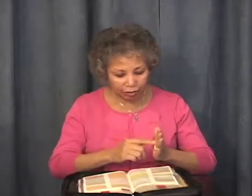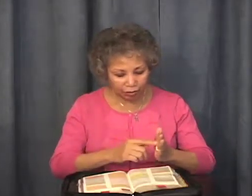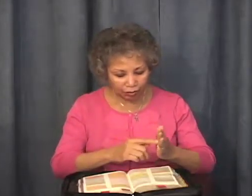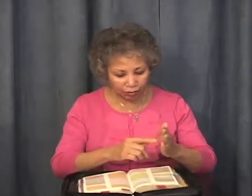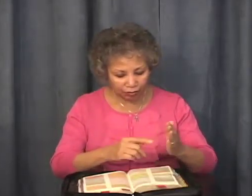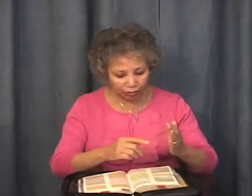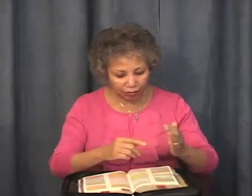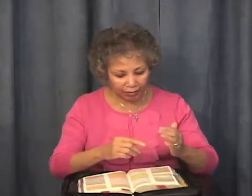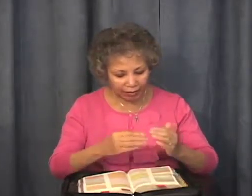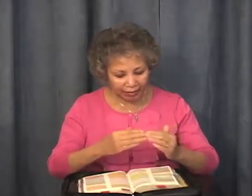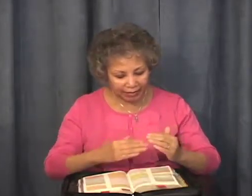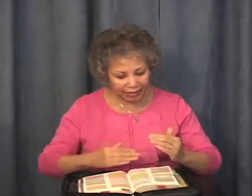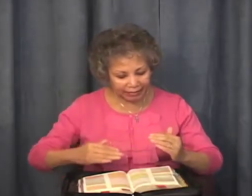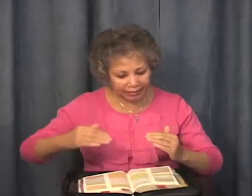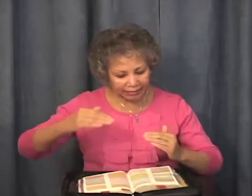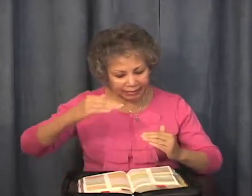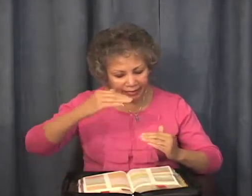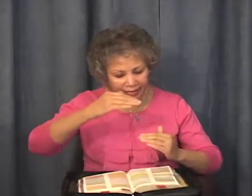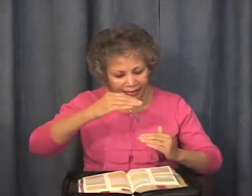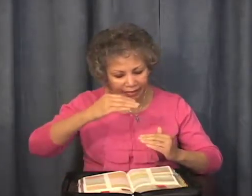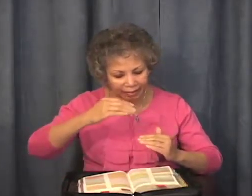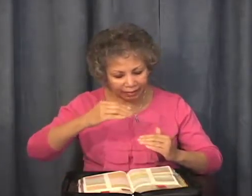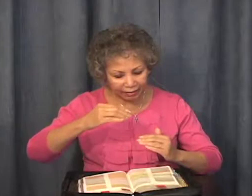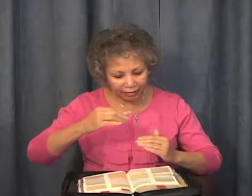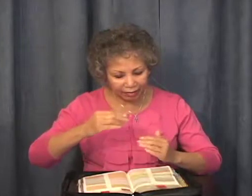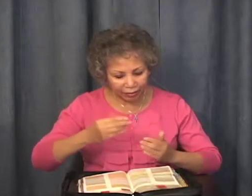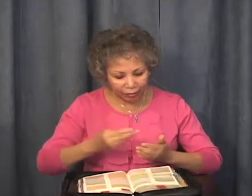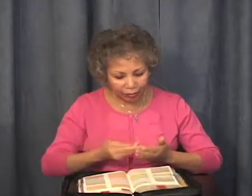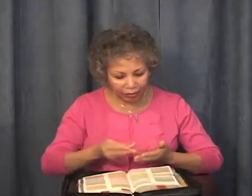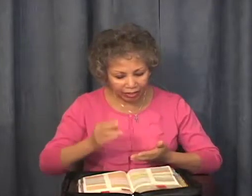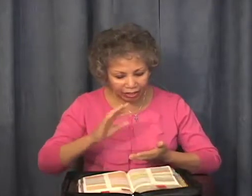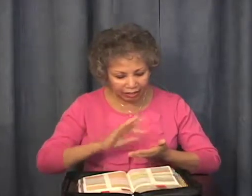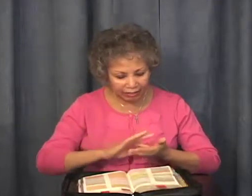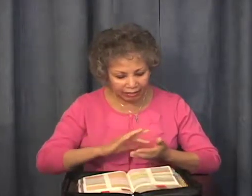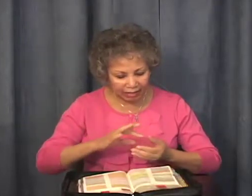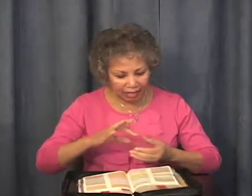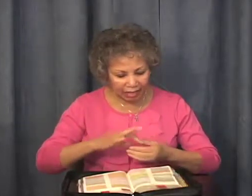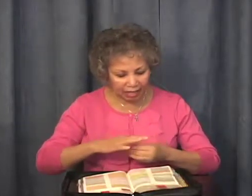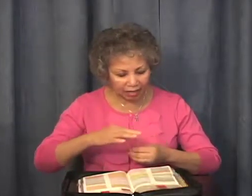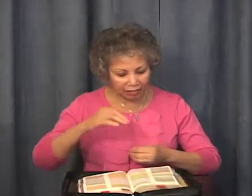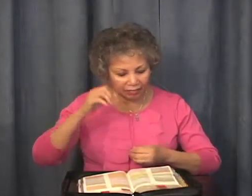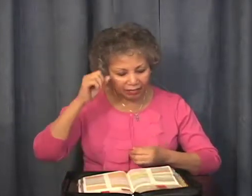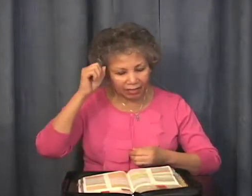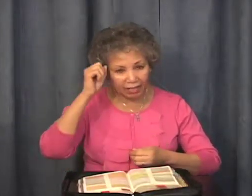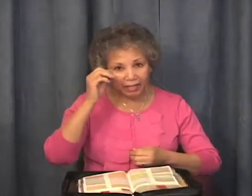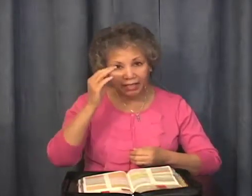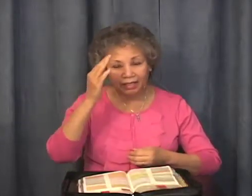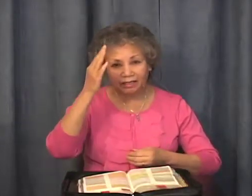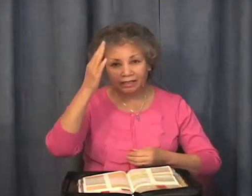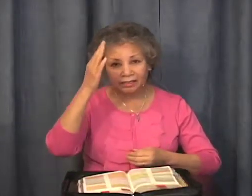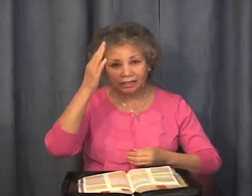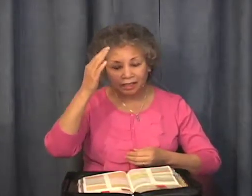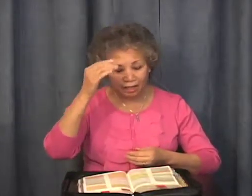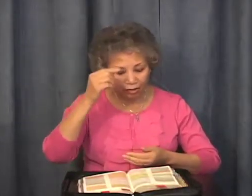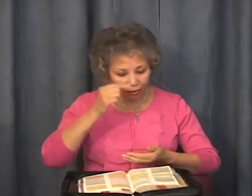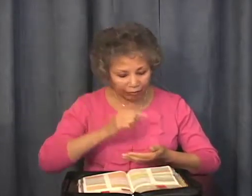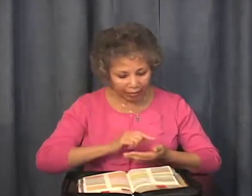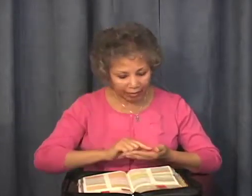show the exceeding riches of his